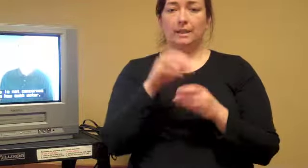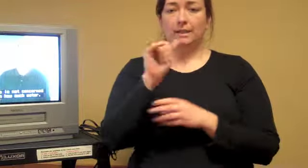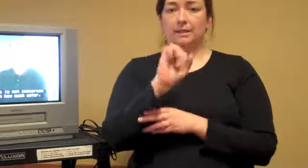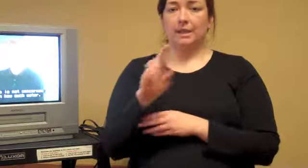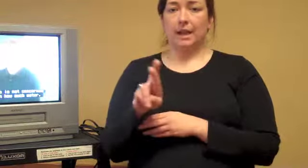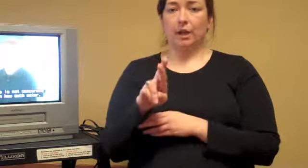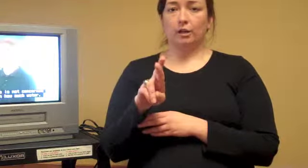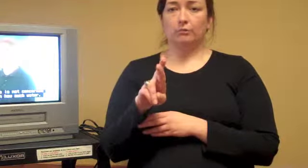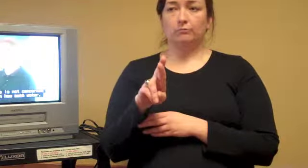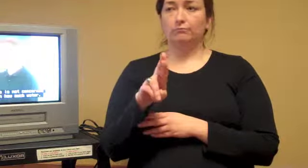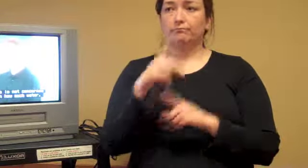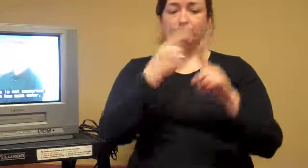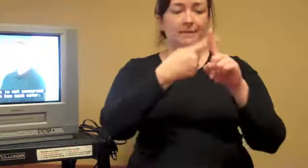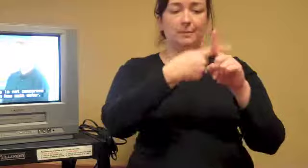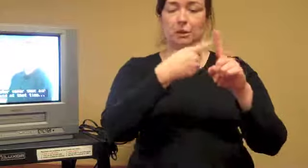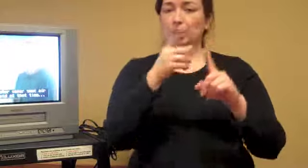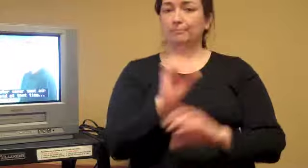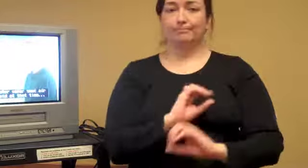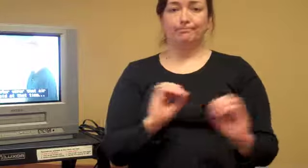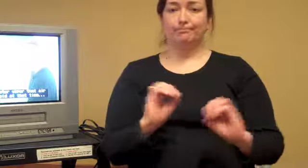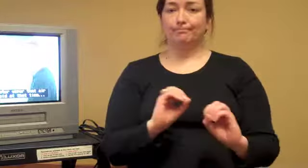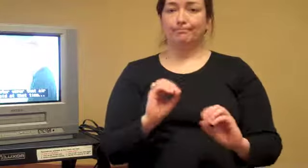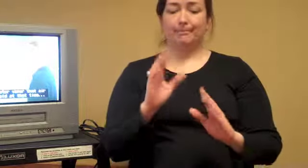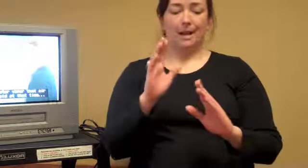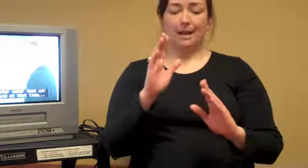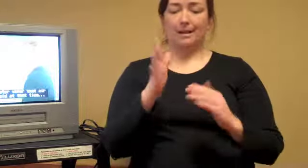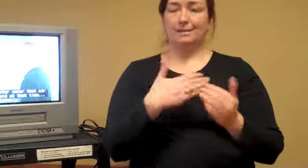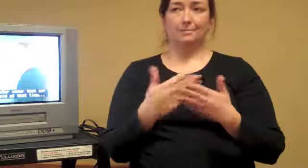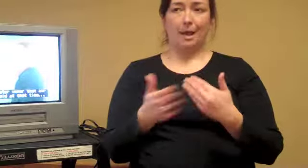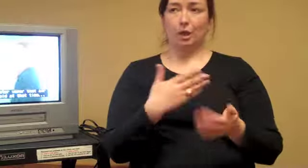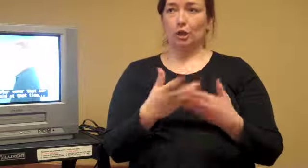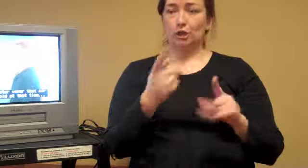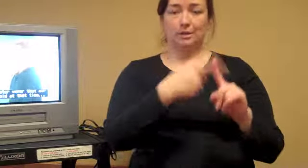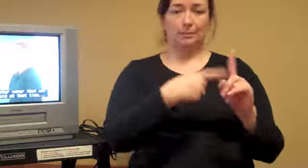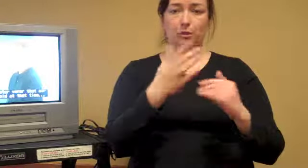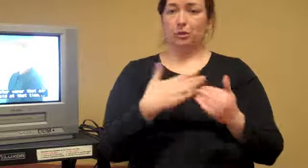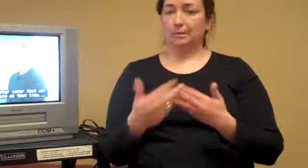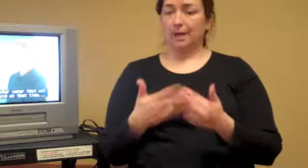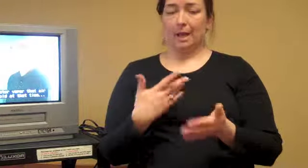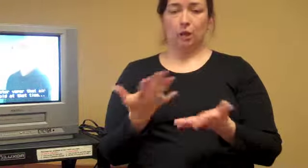with how much water or water vapor that air can hold at that time.